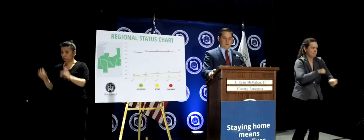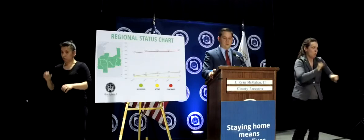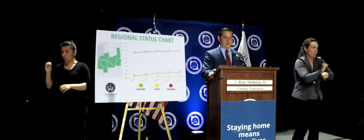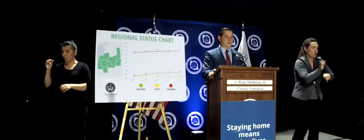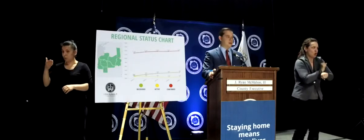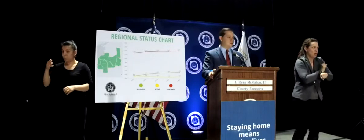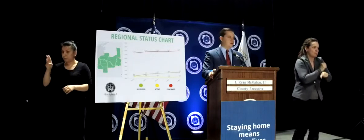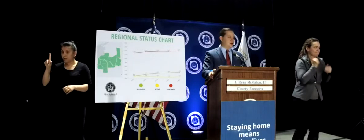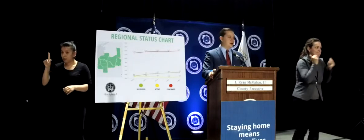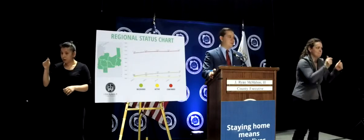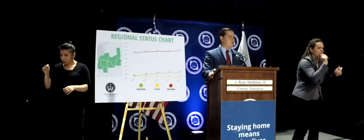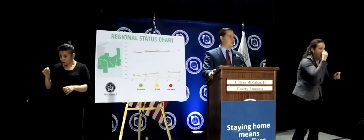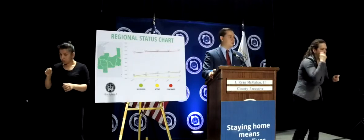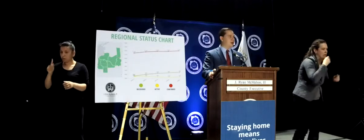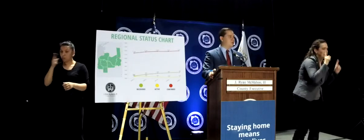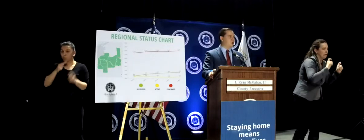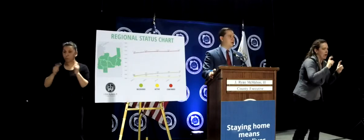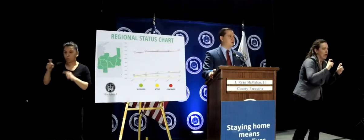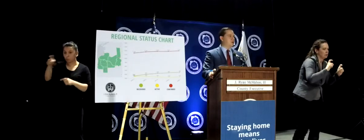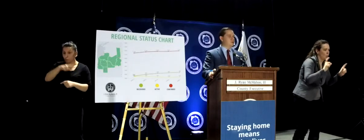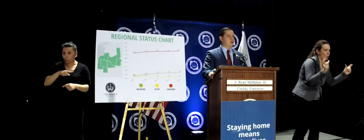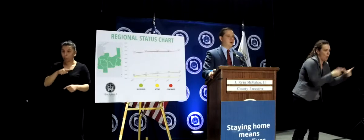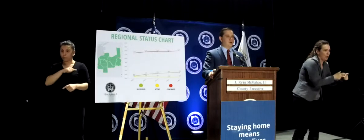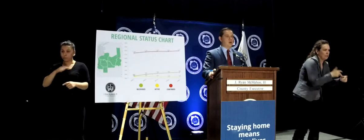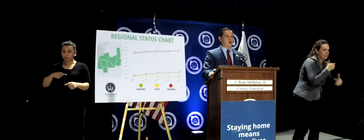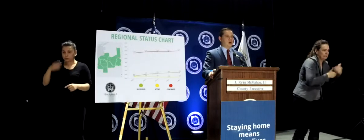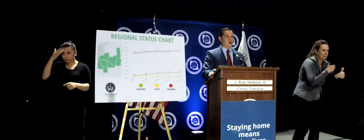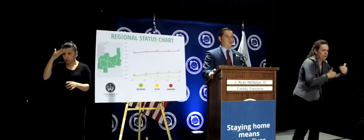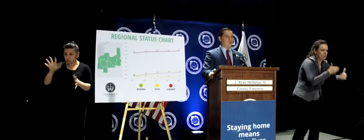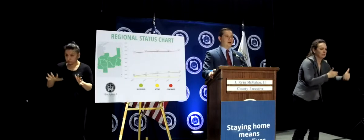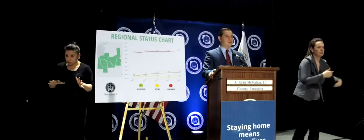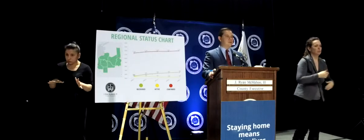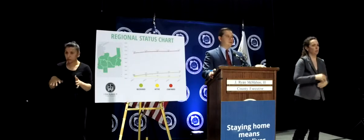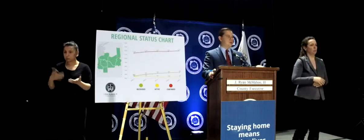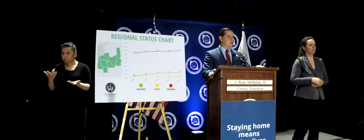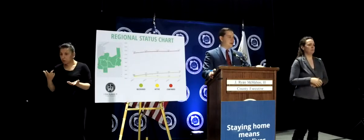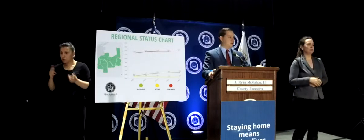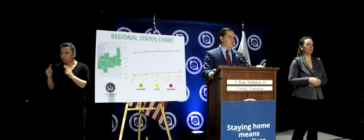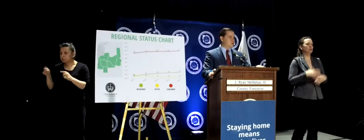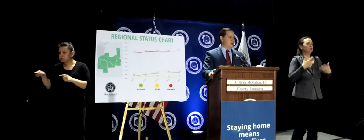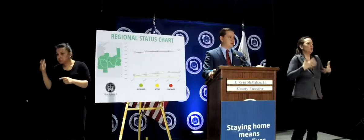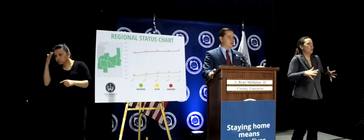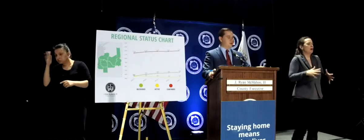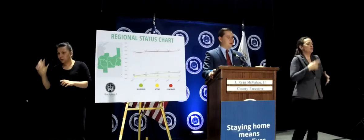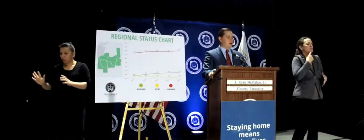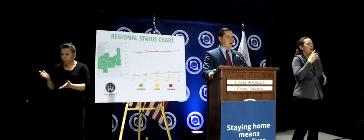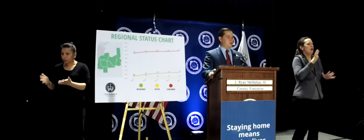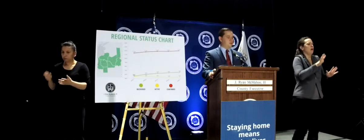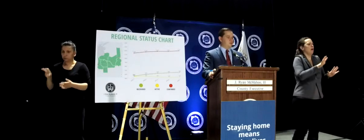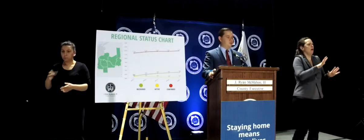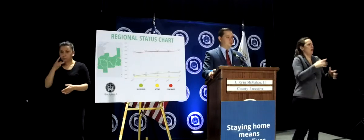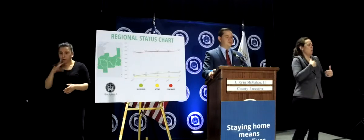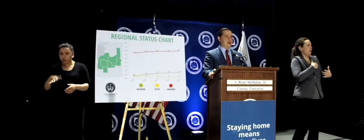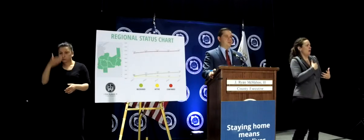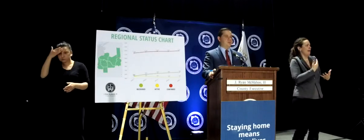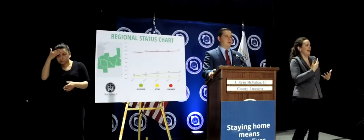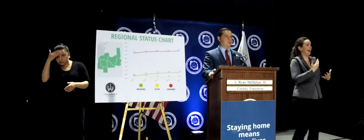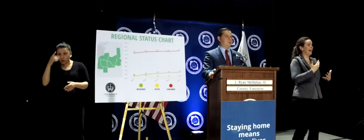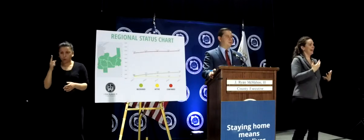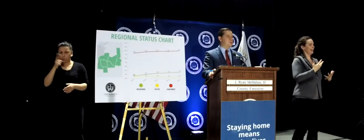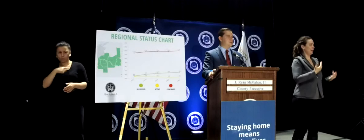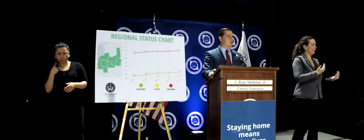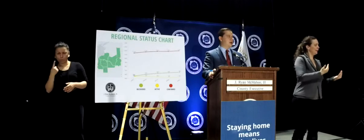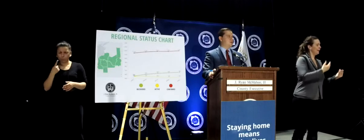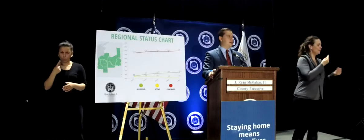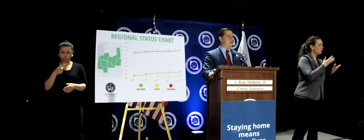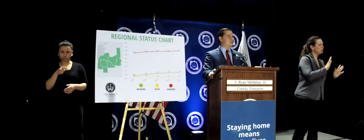I don't want to say we're excited for the data, but I think we kind of are. So we want to see what the data looks like. For the first time, we'll probably